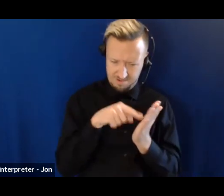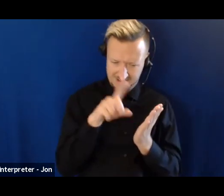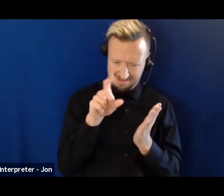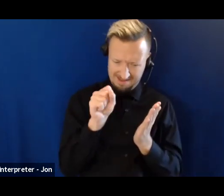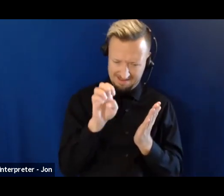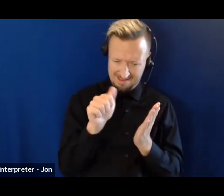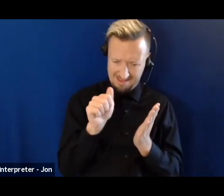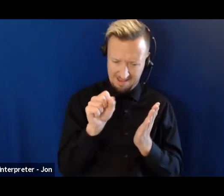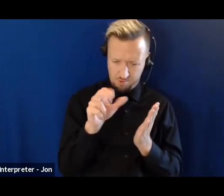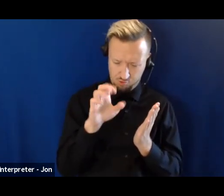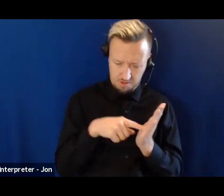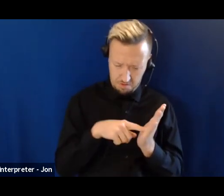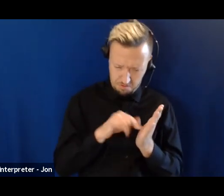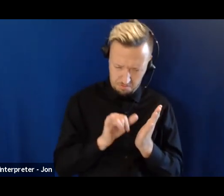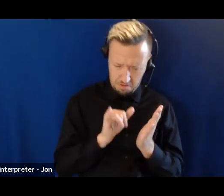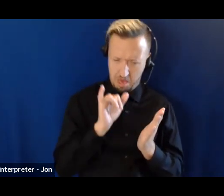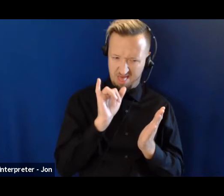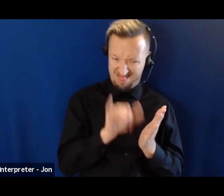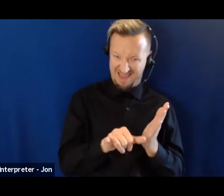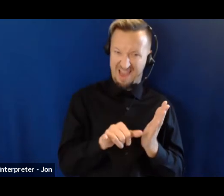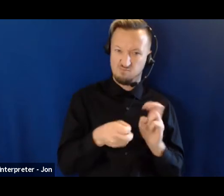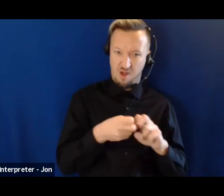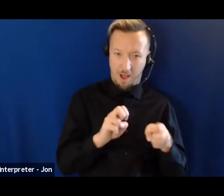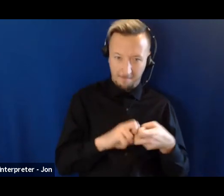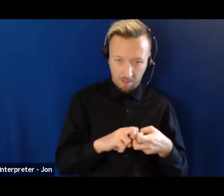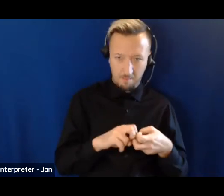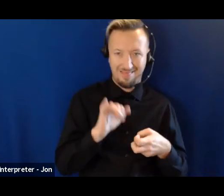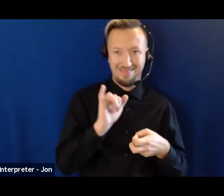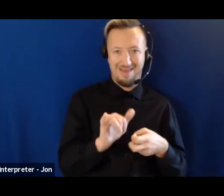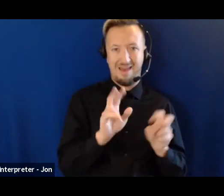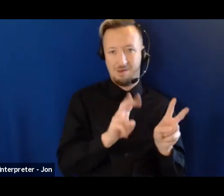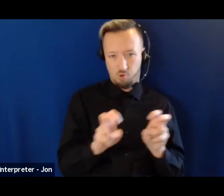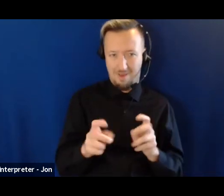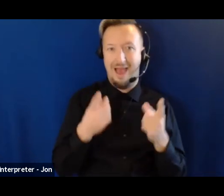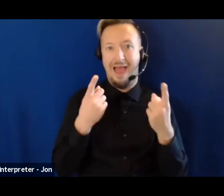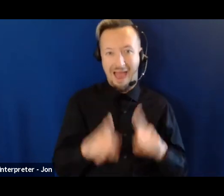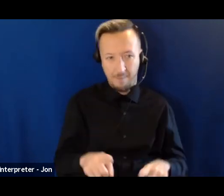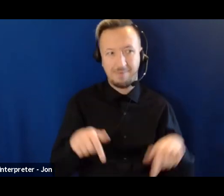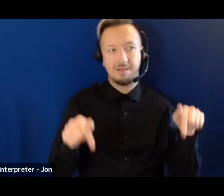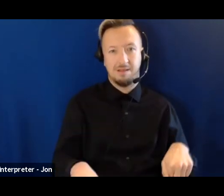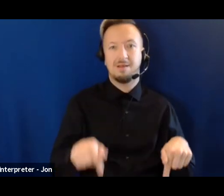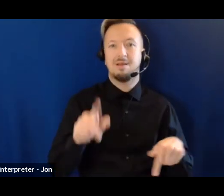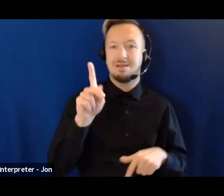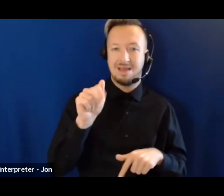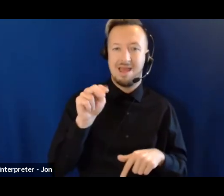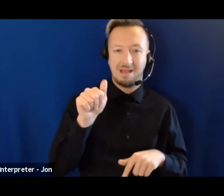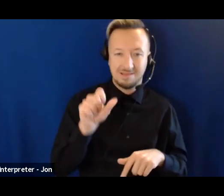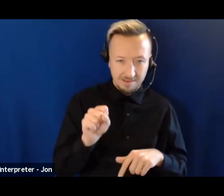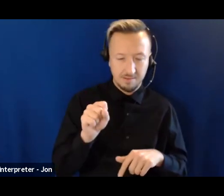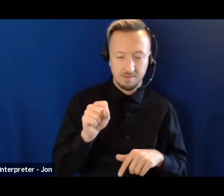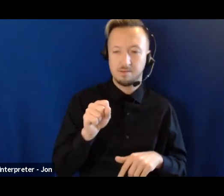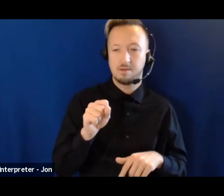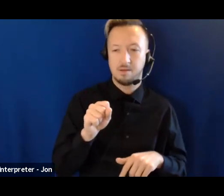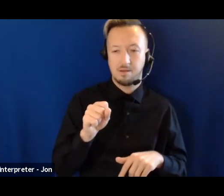a question or a problem or an issue that we had in Kansas with our DSC, and, you know, what I felt was kind